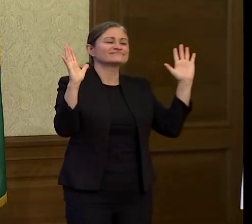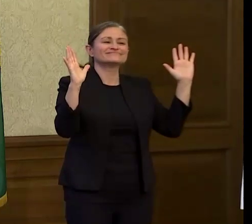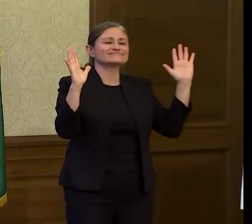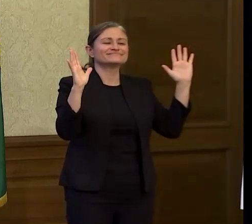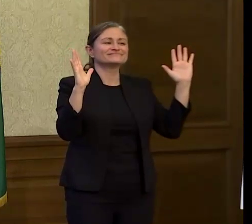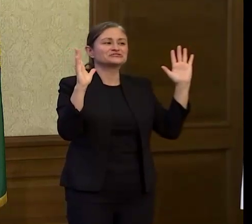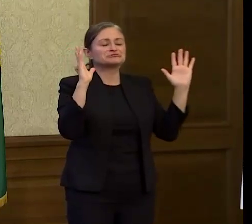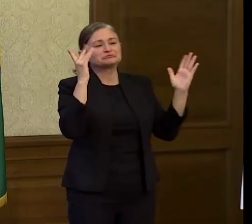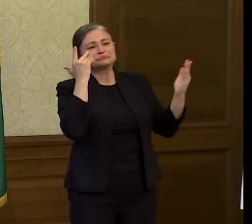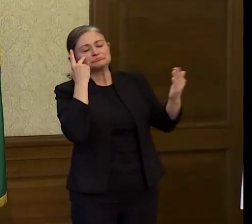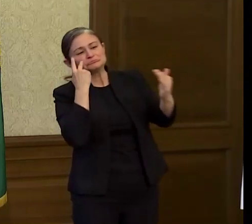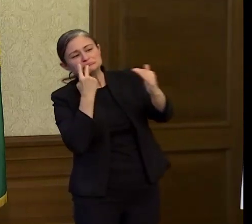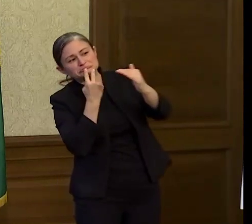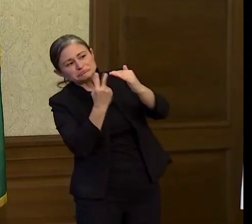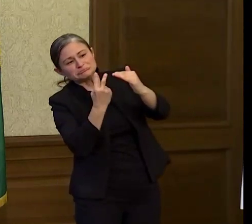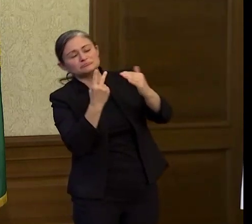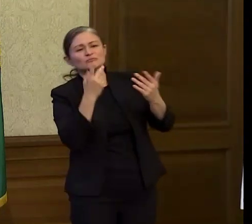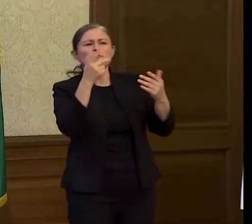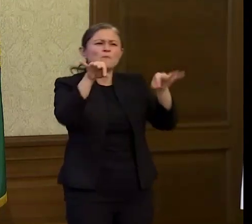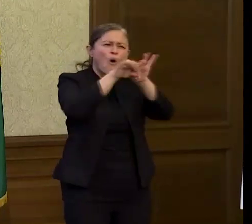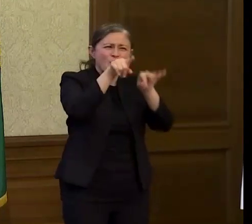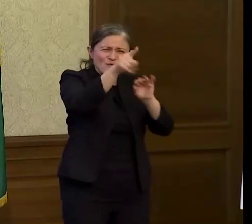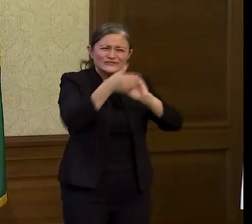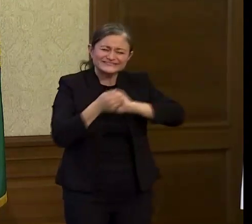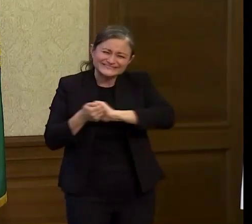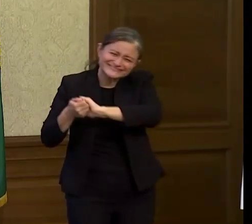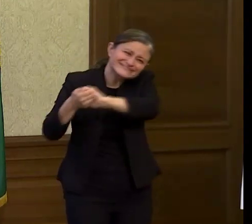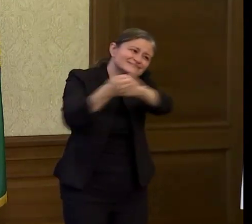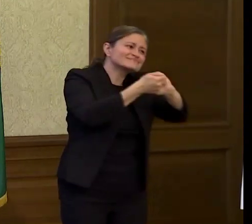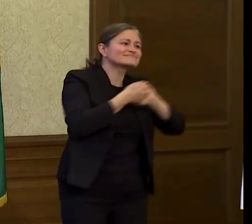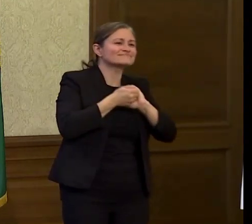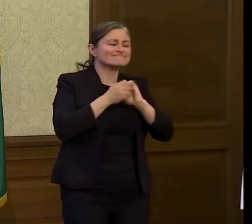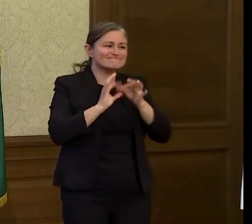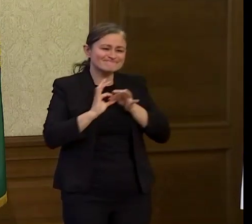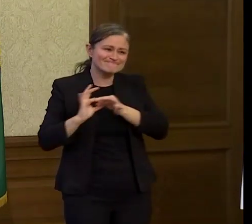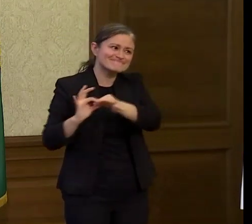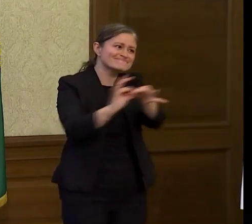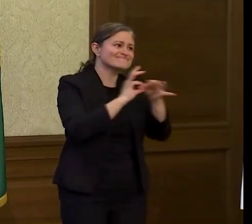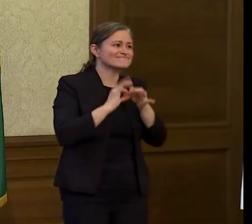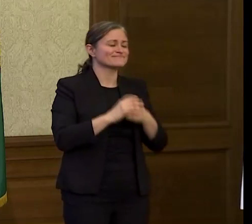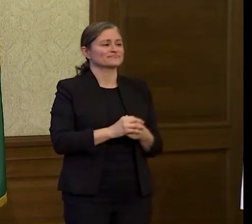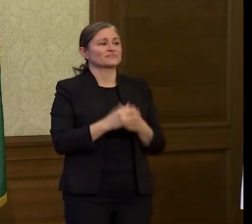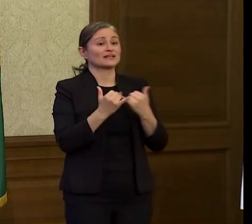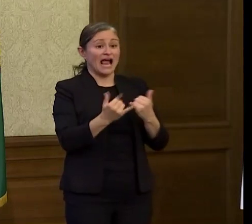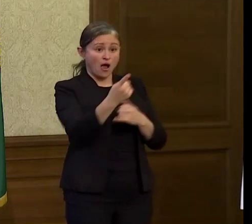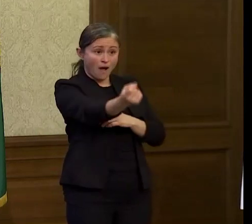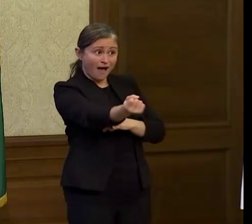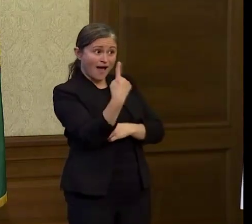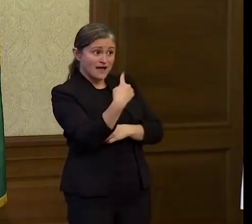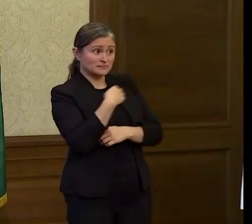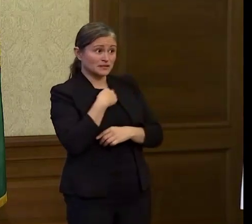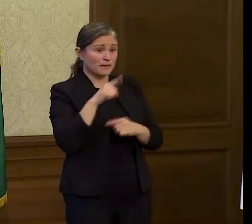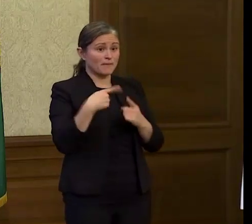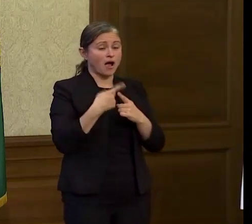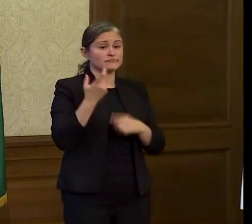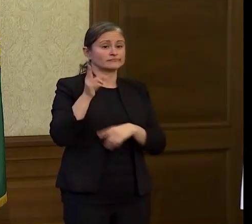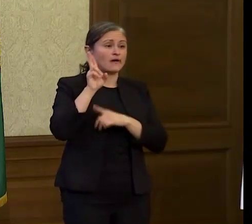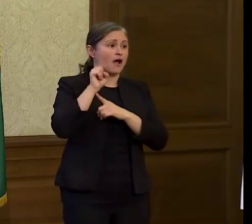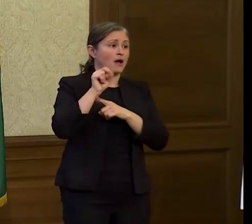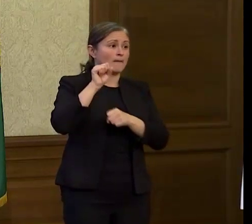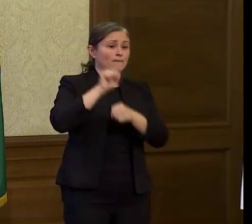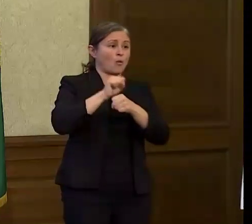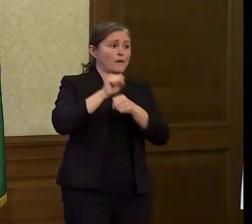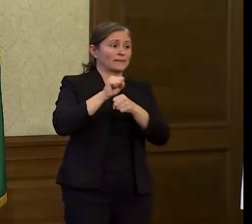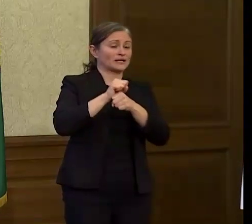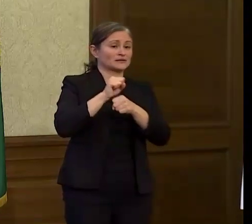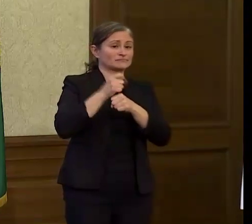date. The question about unemployment compensation, as you know, there are massive numbers coming in of unemployment